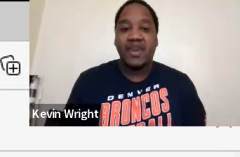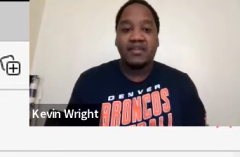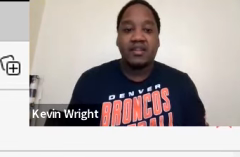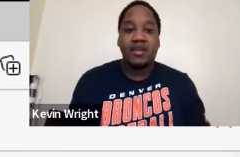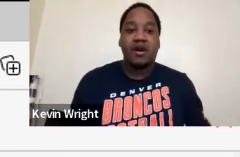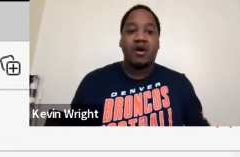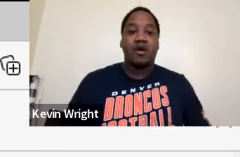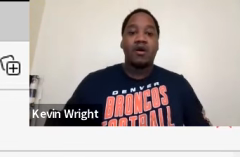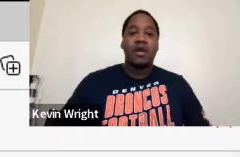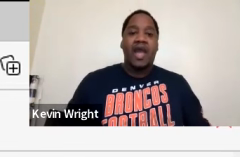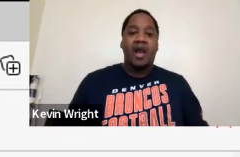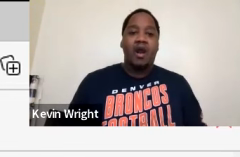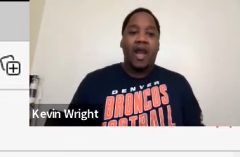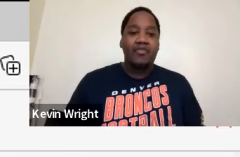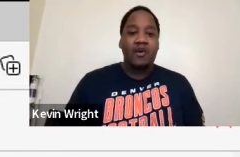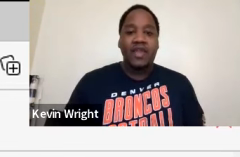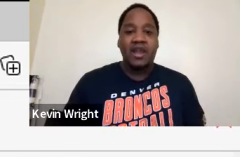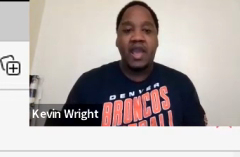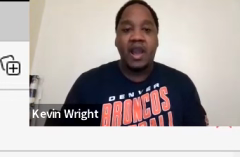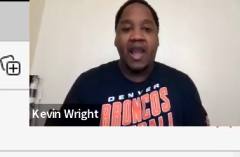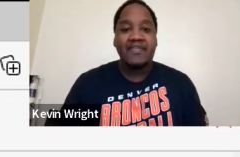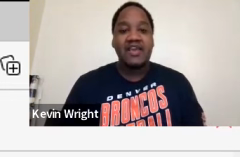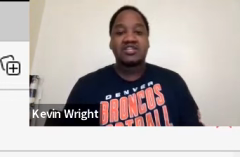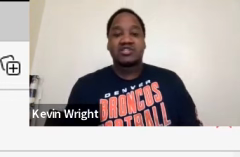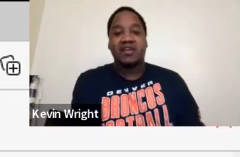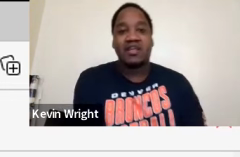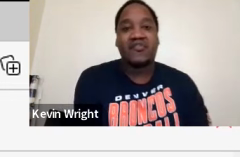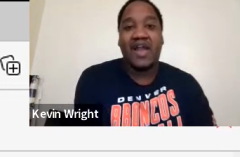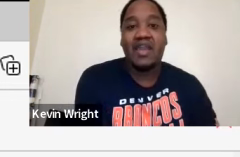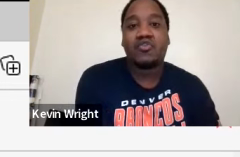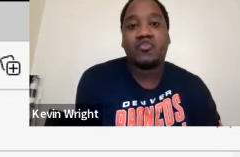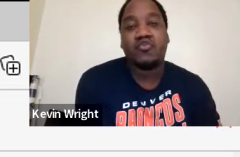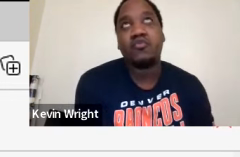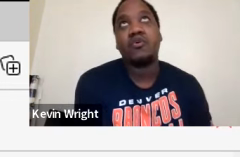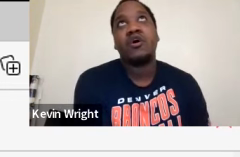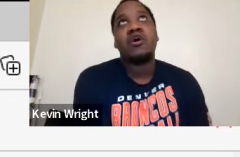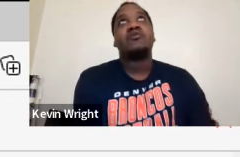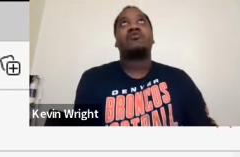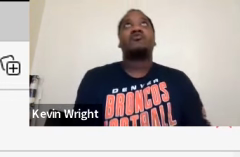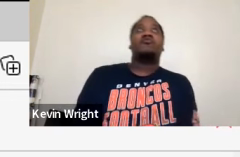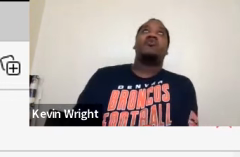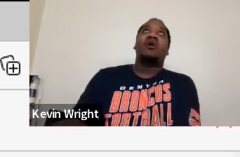So basically, I know that I did share this flyer to